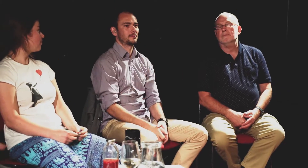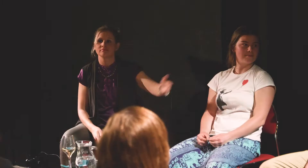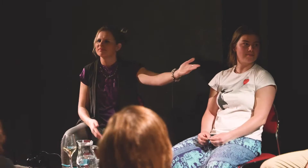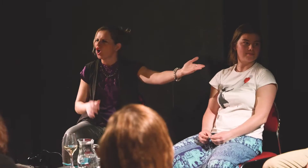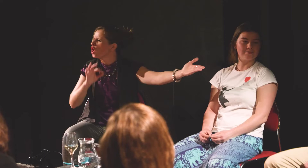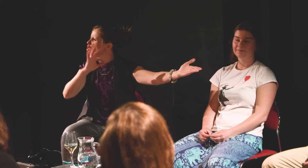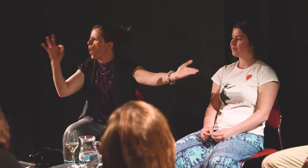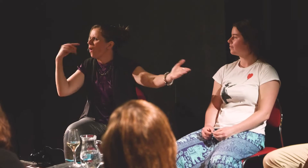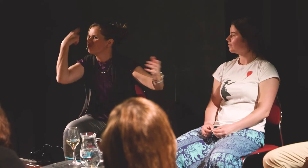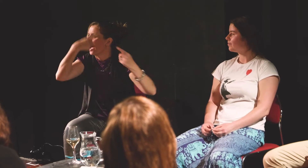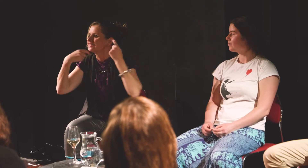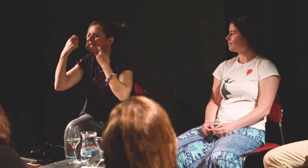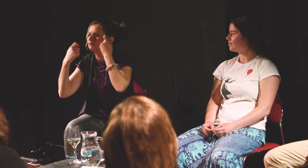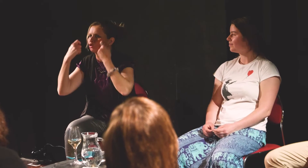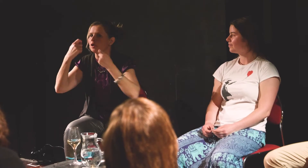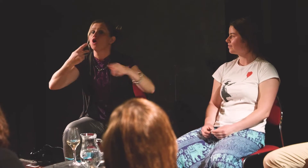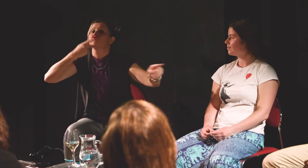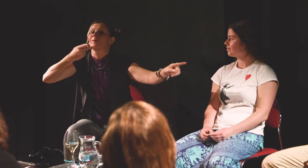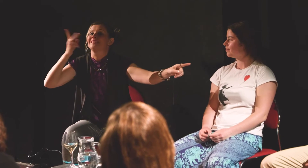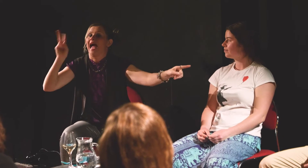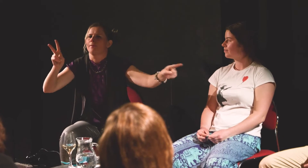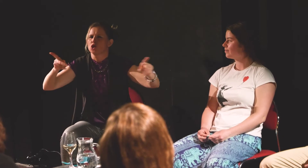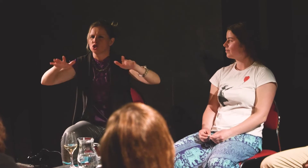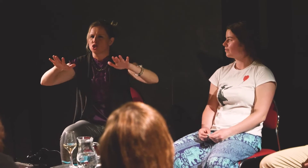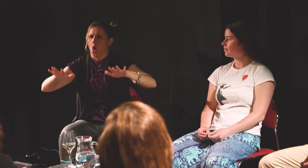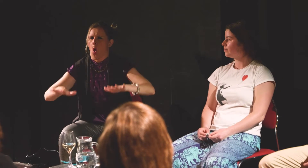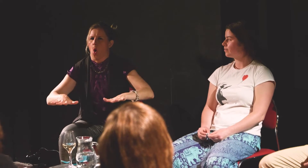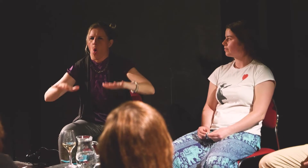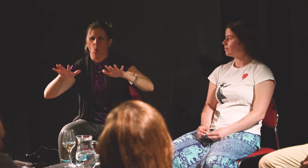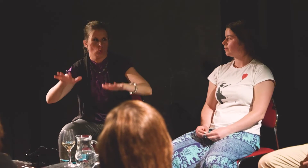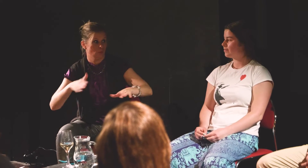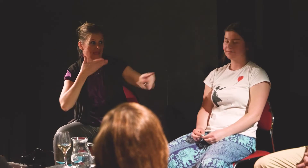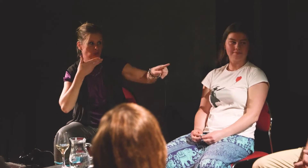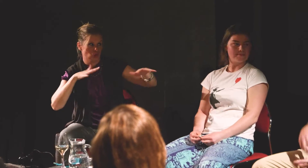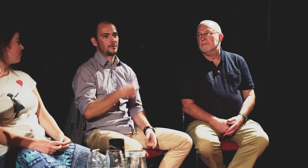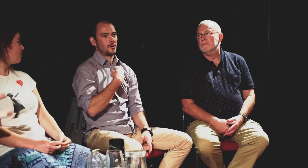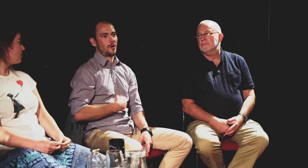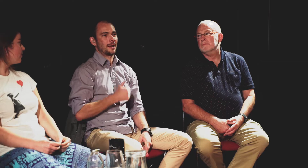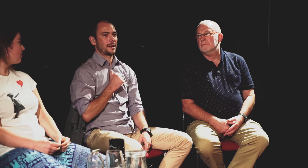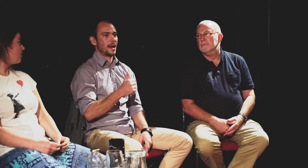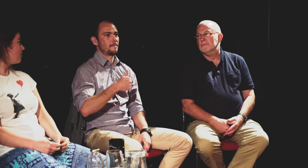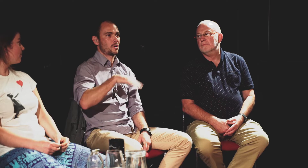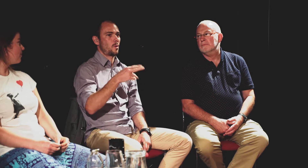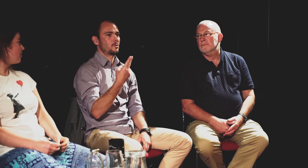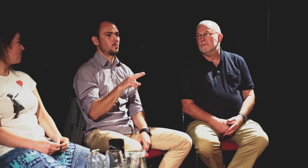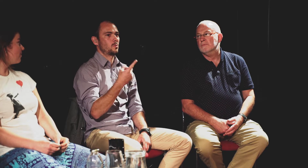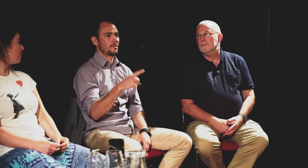park. So no facial expressions. Do that again for us, David, and slow it down a tad. I am going to